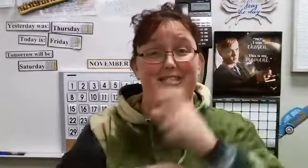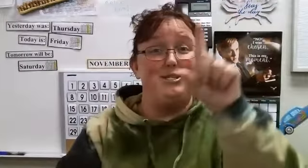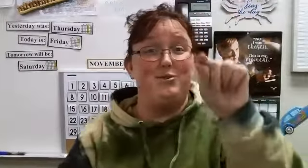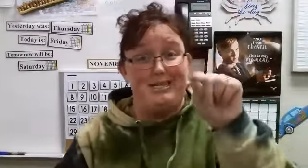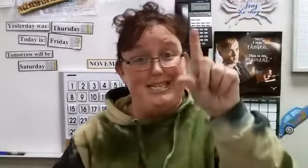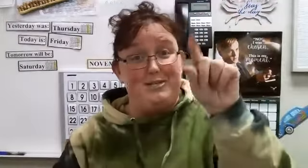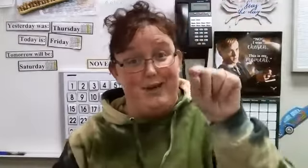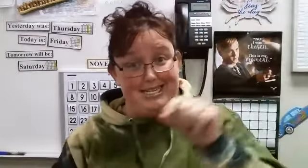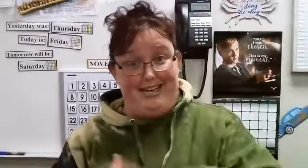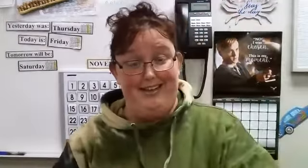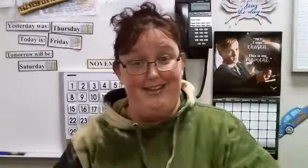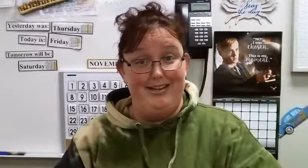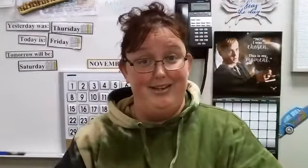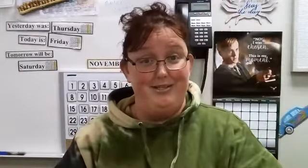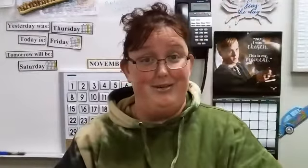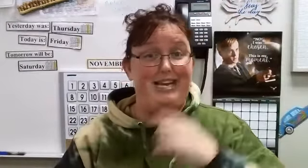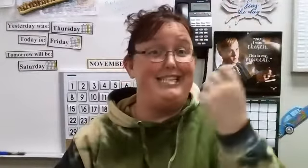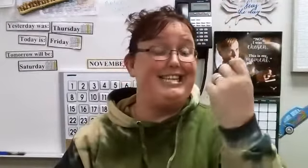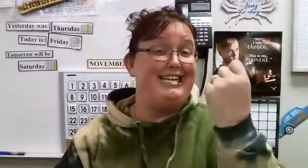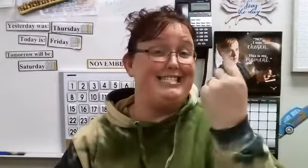is 2020. So today's date is